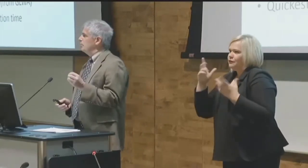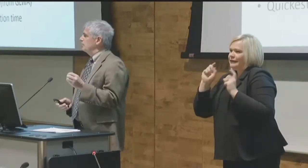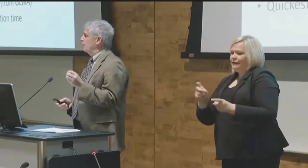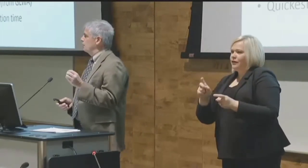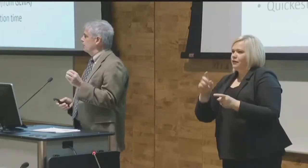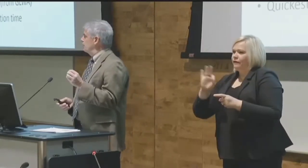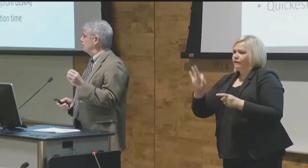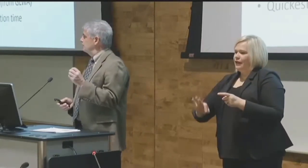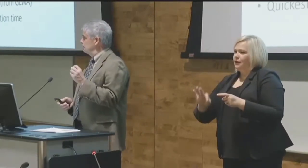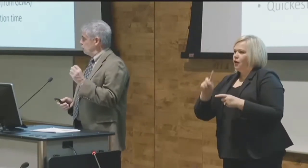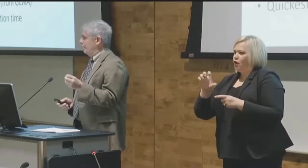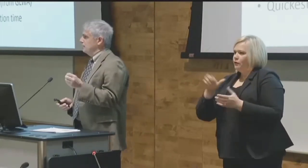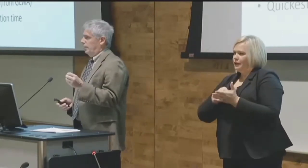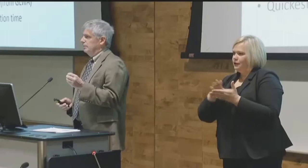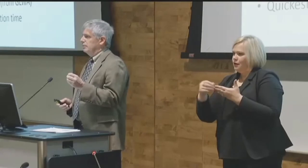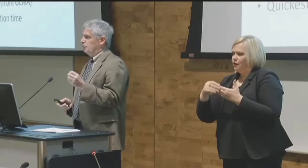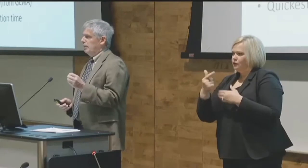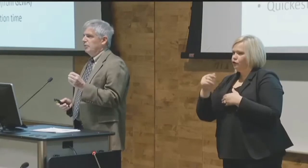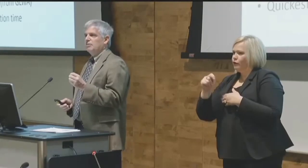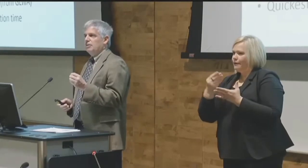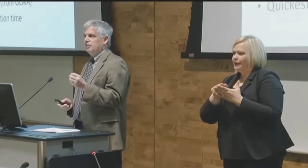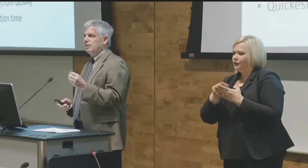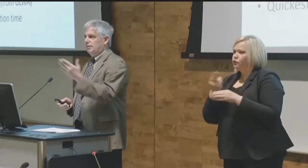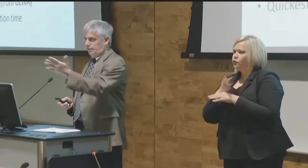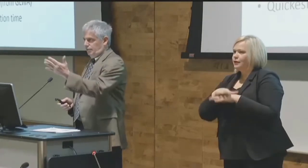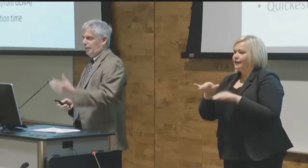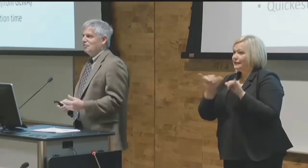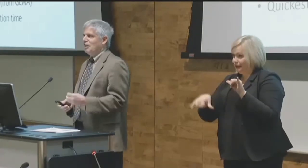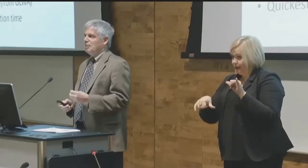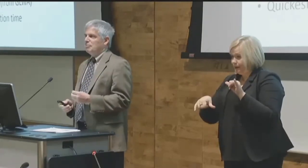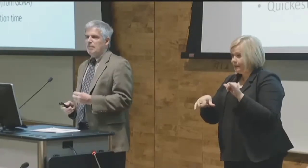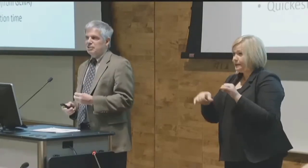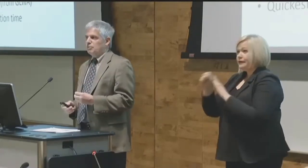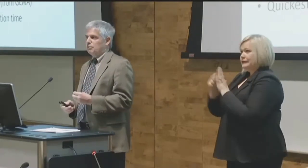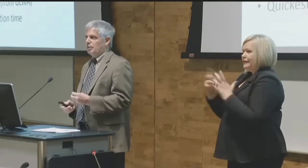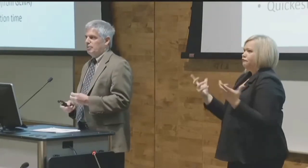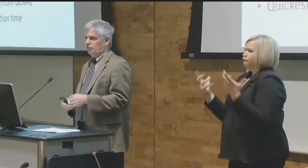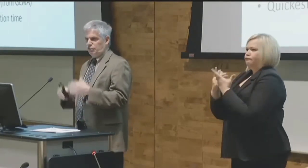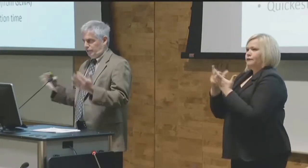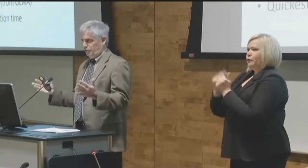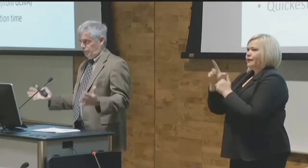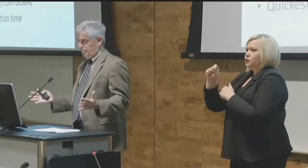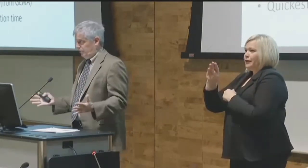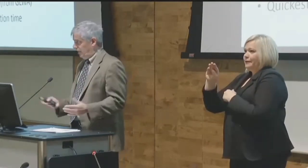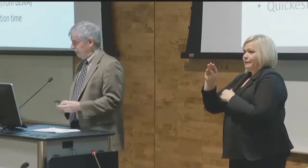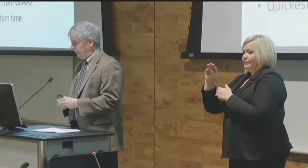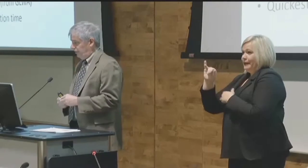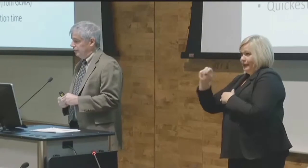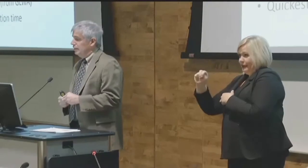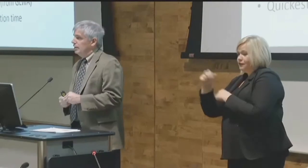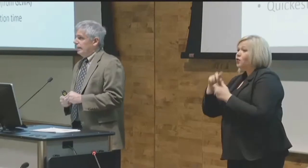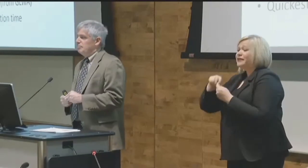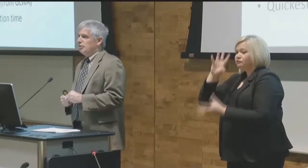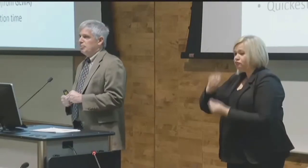$100 million worth of grant money to spend on its system. The state has stepped up and matched it with $20 million. So there's $120 million